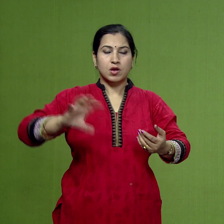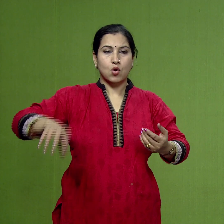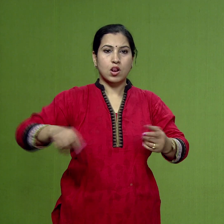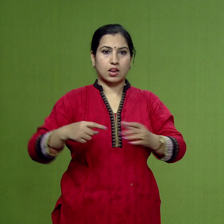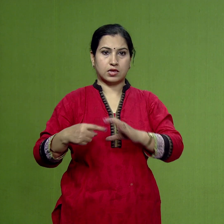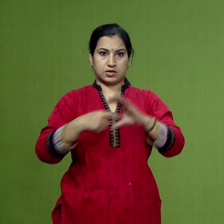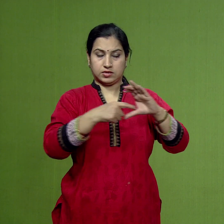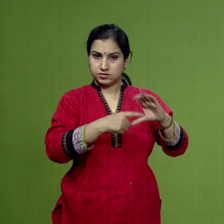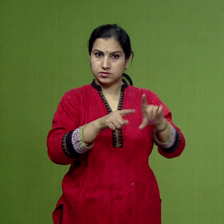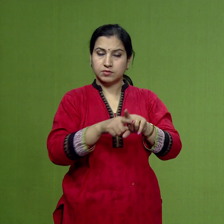south.